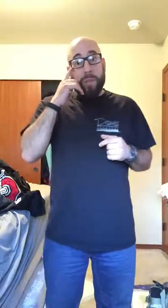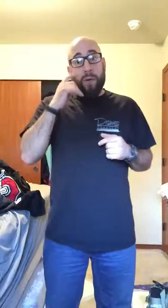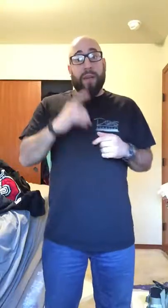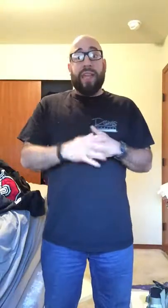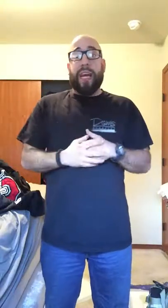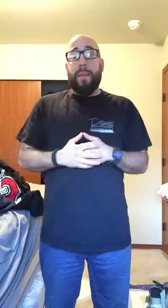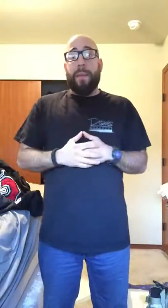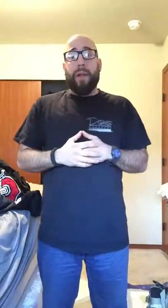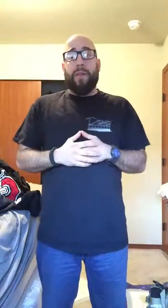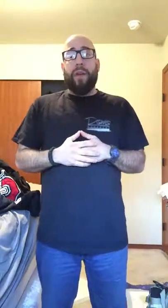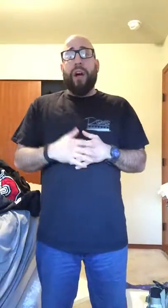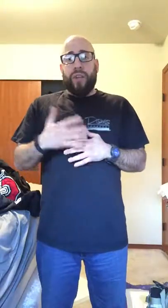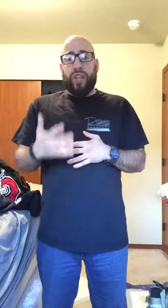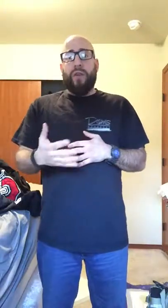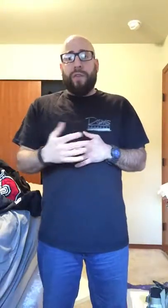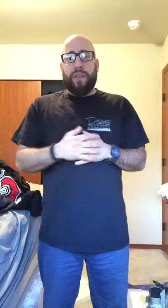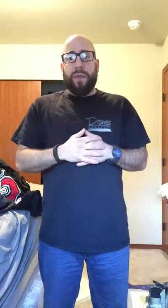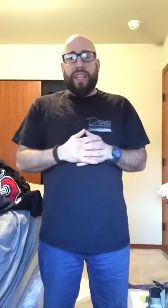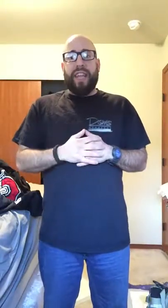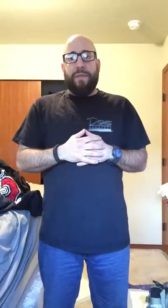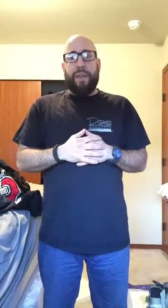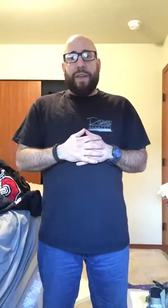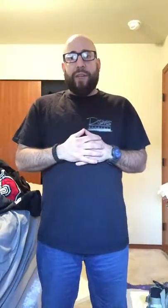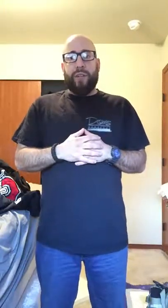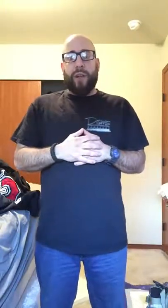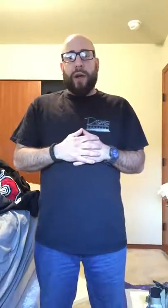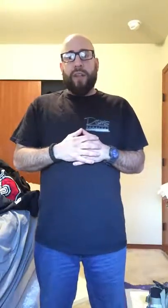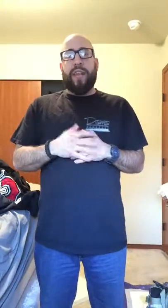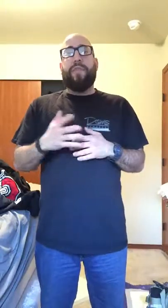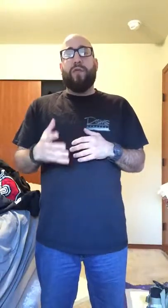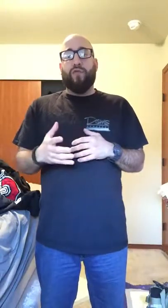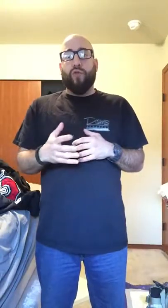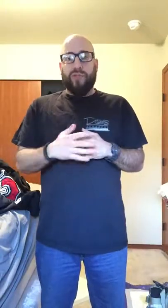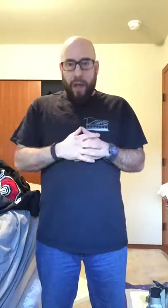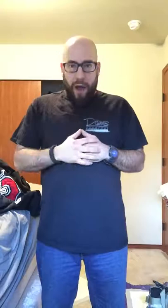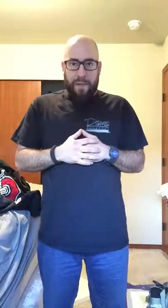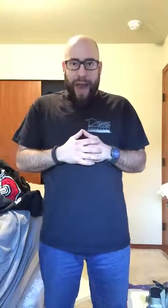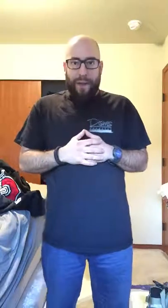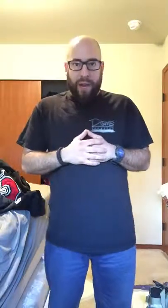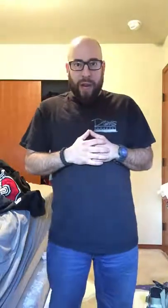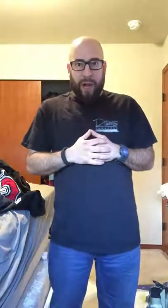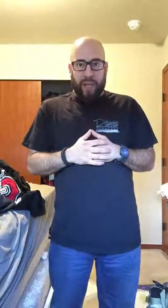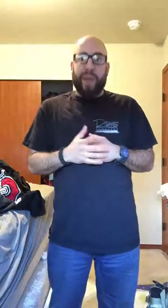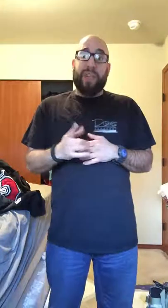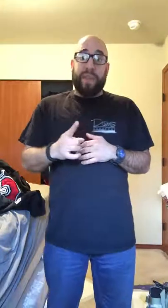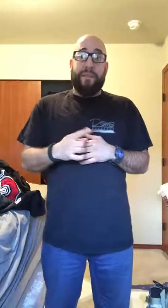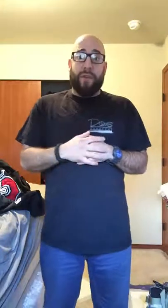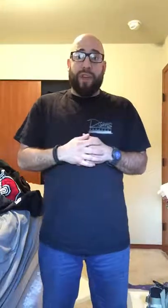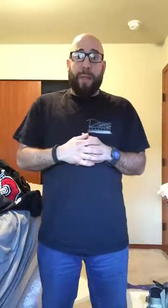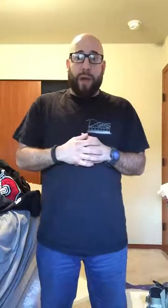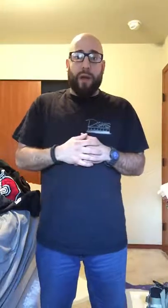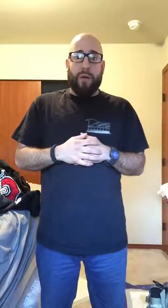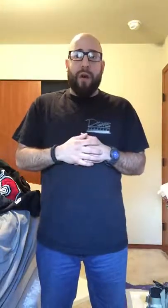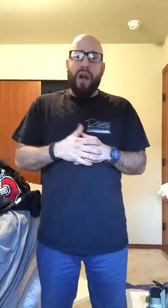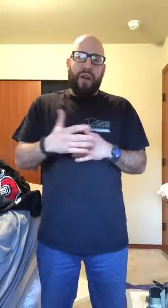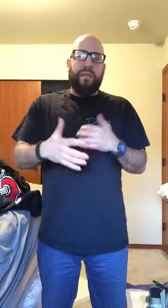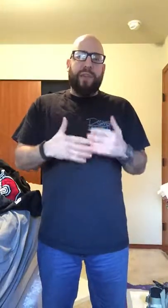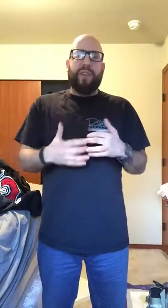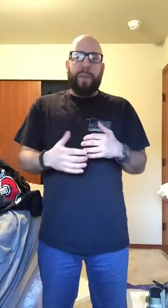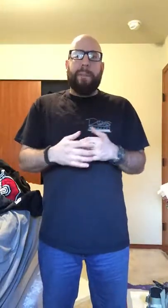responsible Second Amendment lover just to go over some of the safety features, the safety rules of carrying a gun, especially for that first-time gun owner, or even for some people that